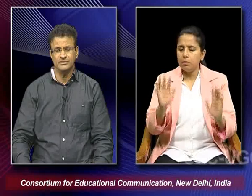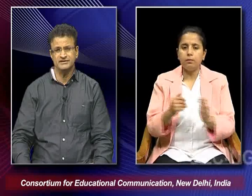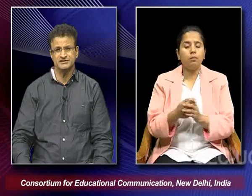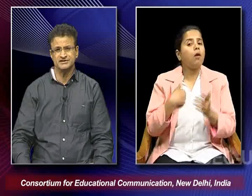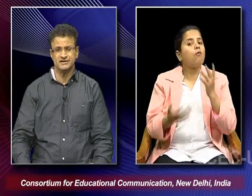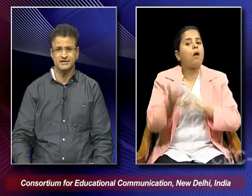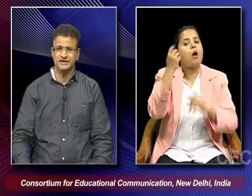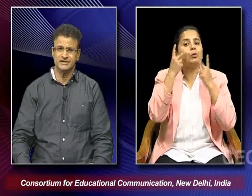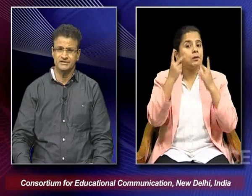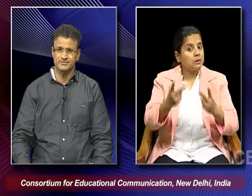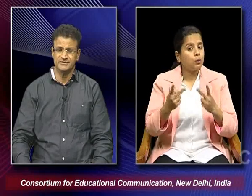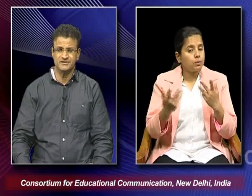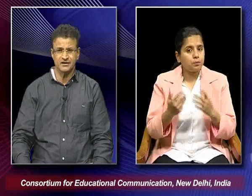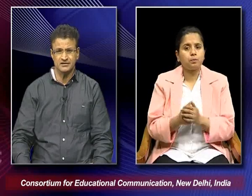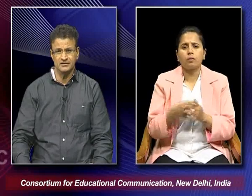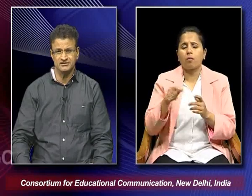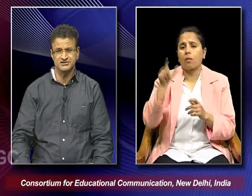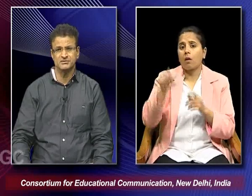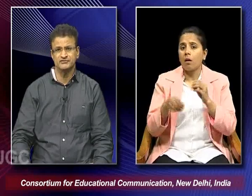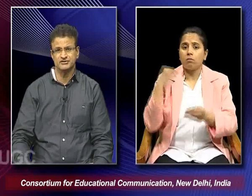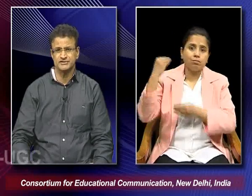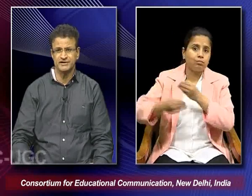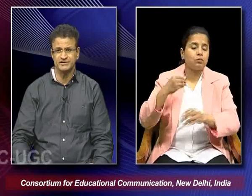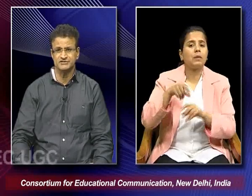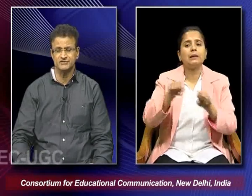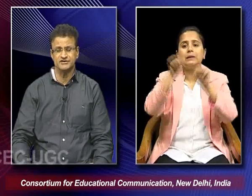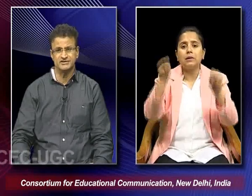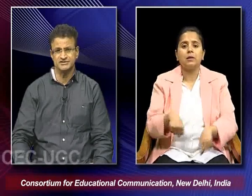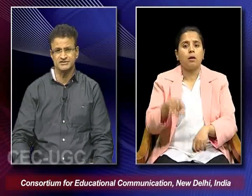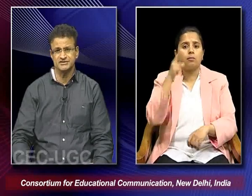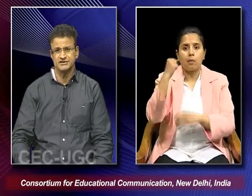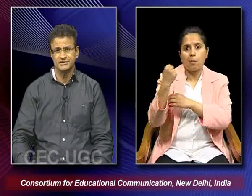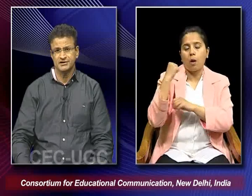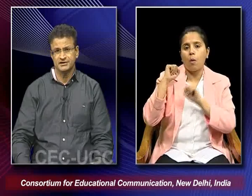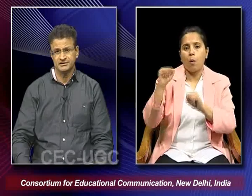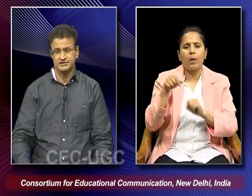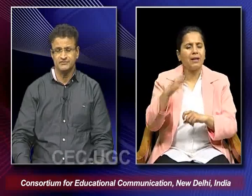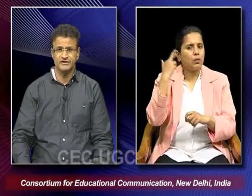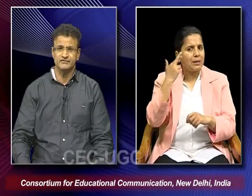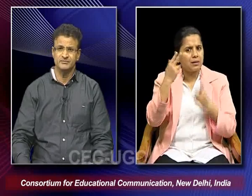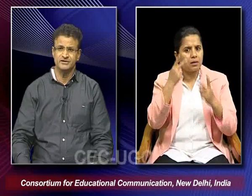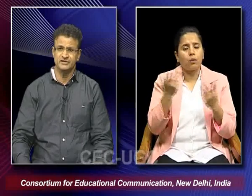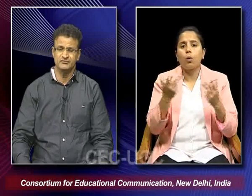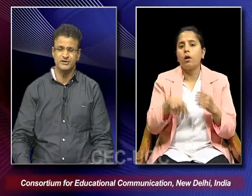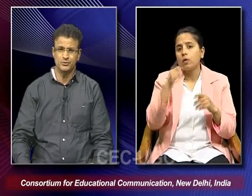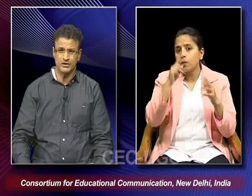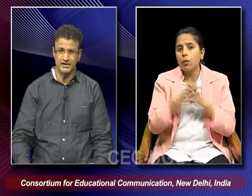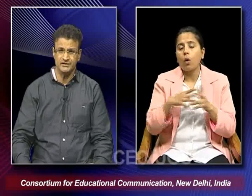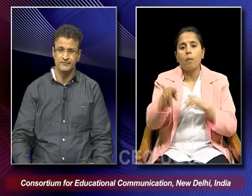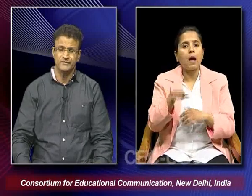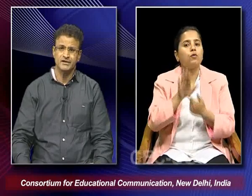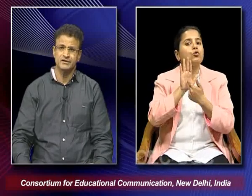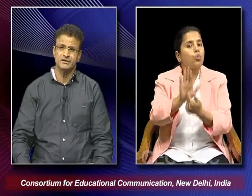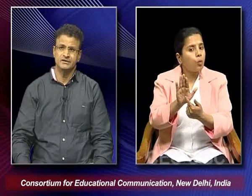found is that the patriarchal system of the society is one of the reasons that the way the women they have been